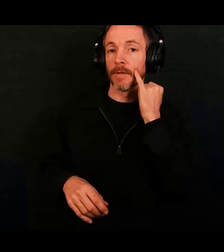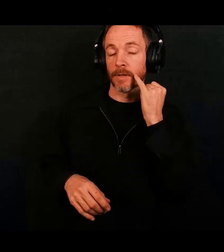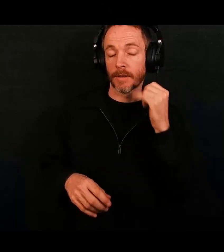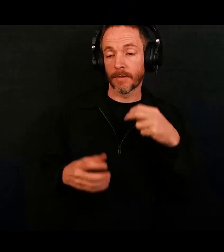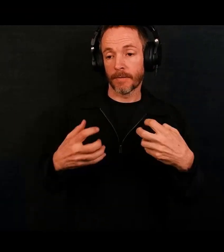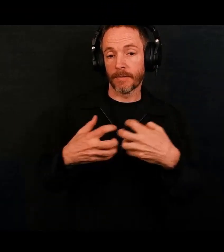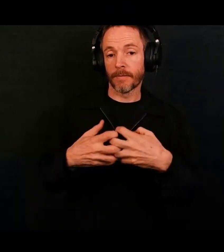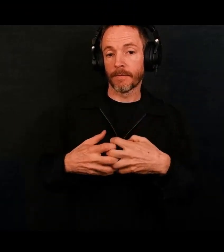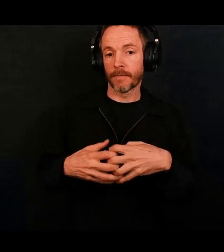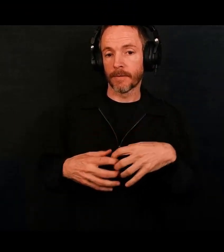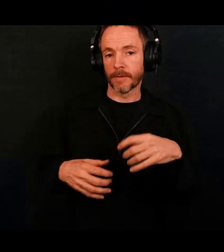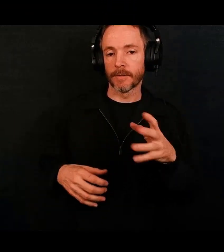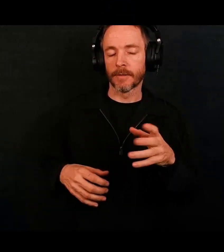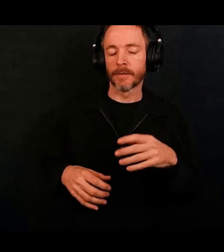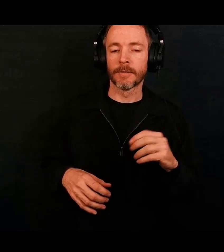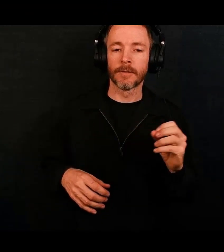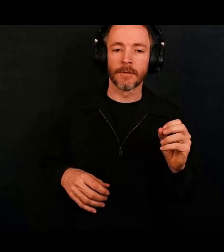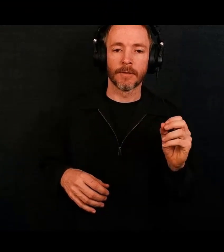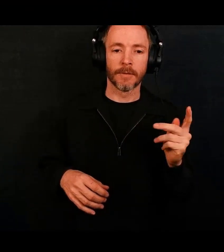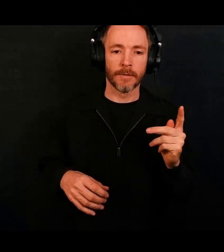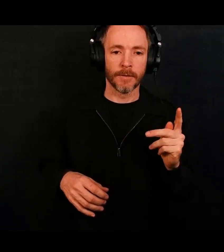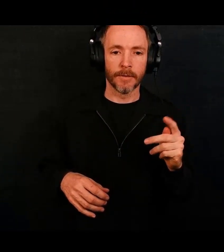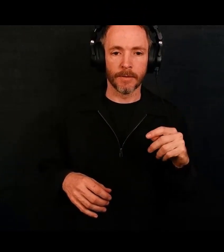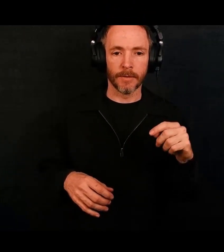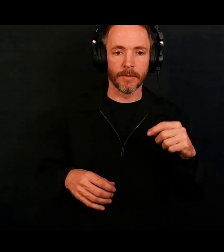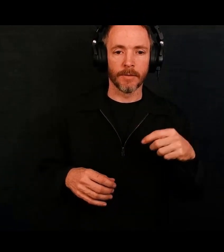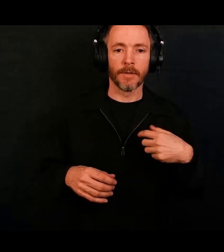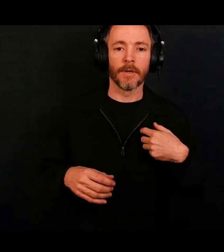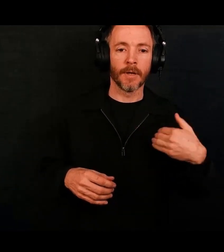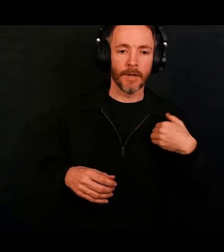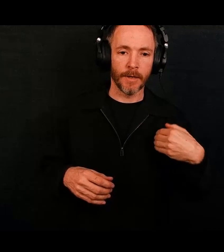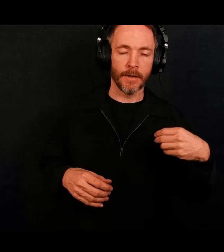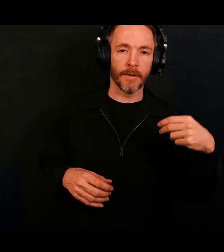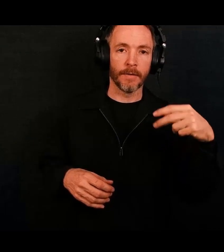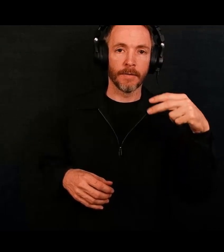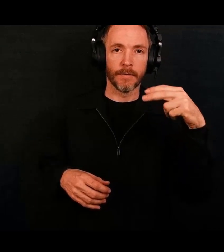The countersinks, the screws, have 3/4 inch screws.